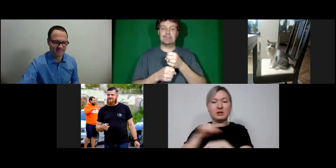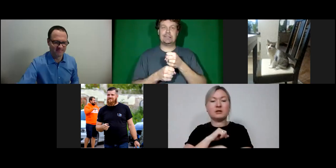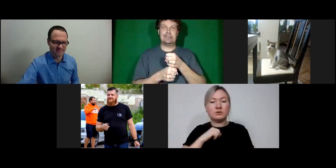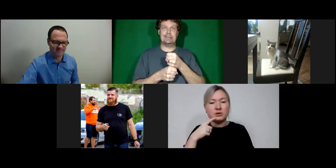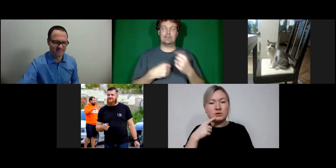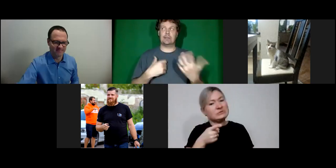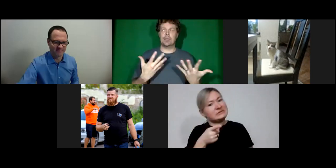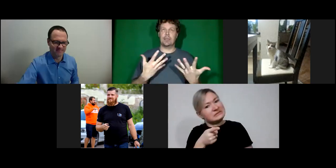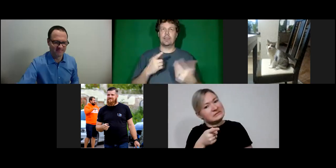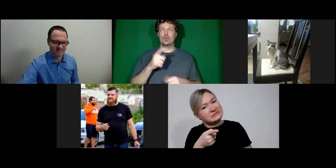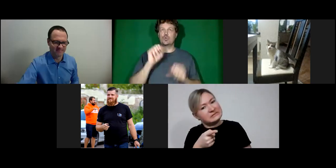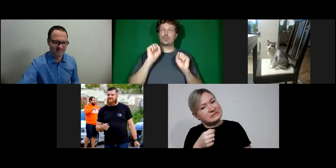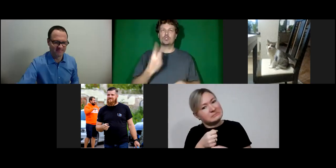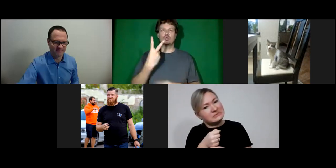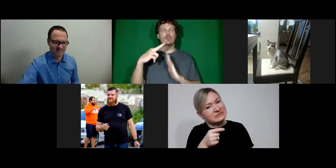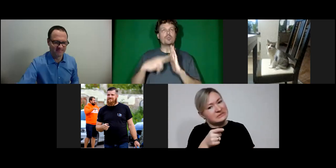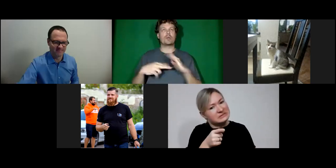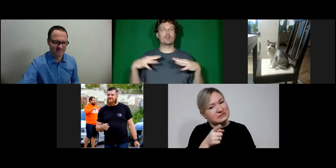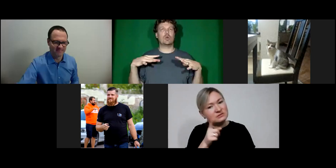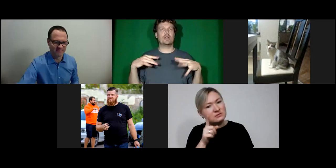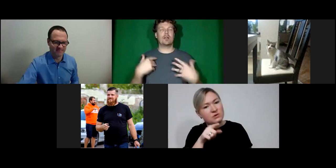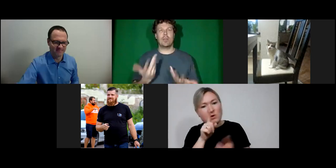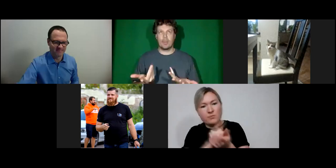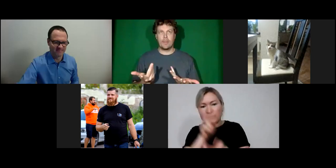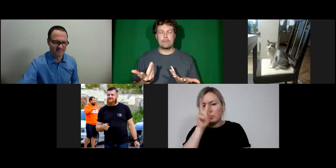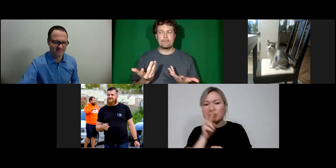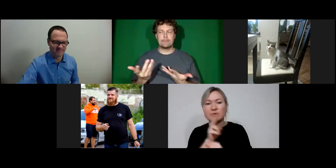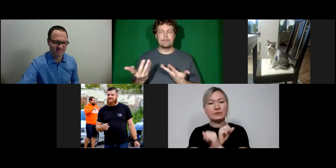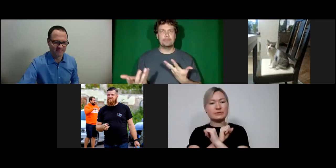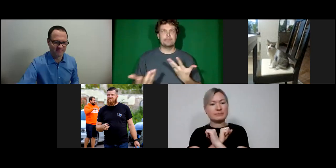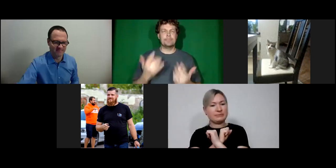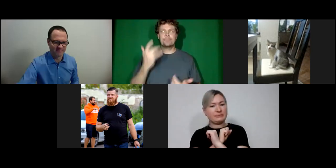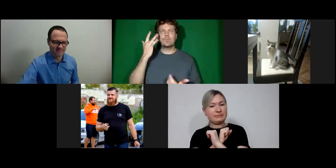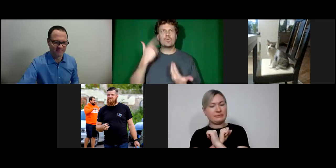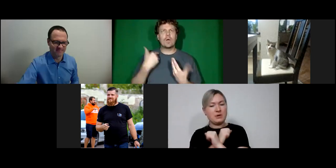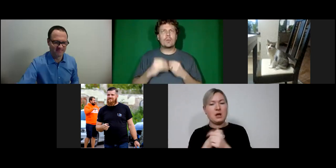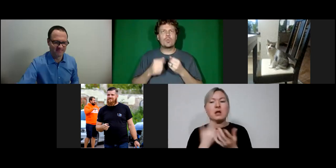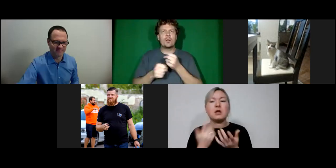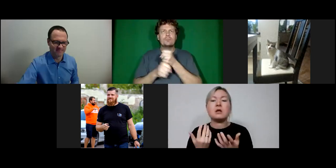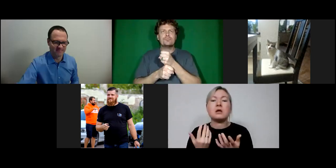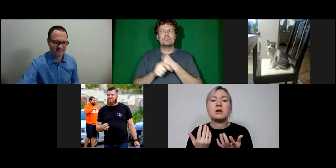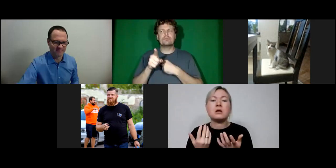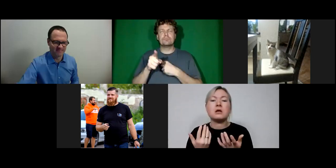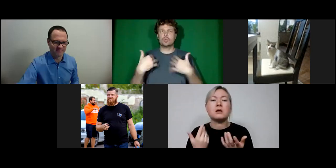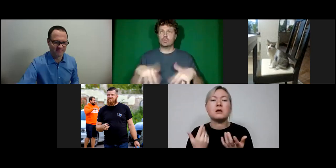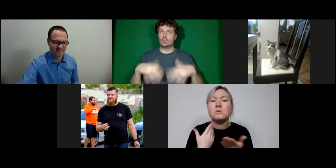and the Greek daughter or the Greek doctor told me that I had to take 2 months off